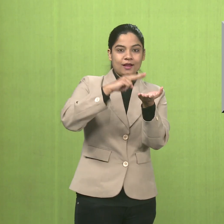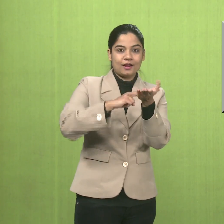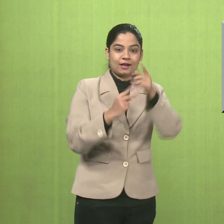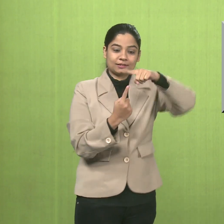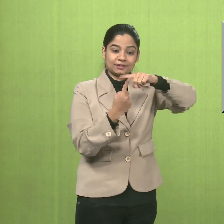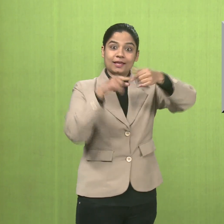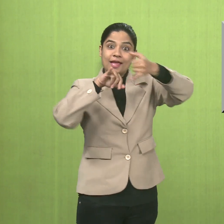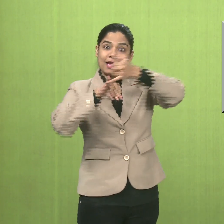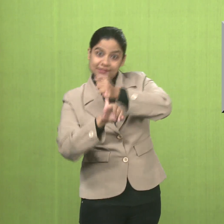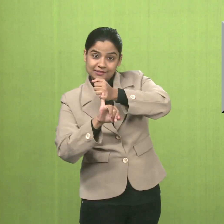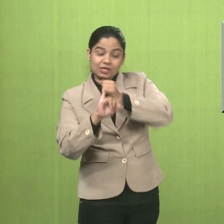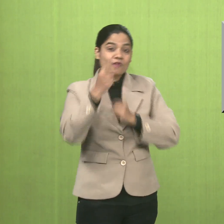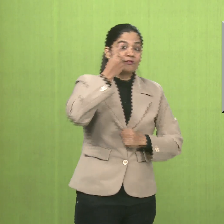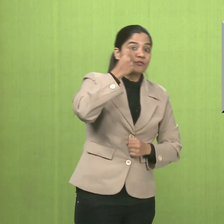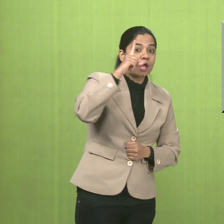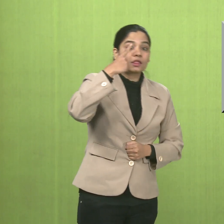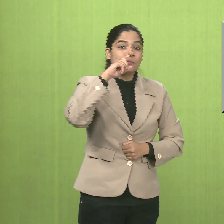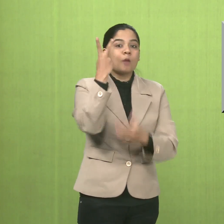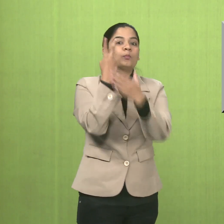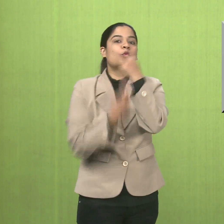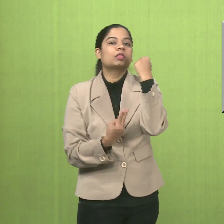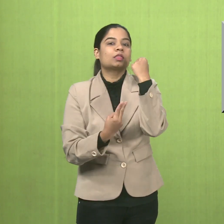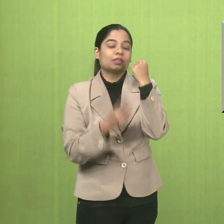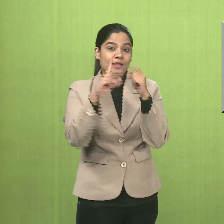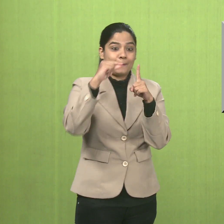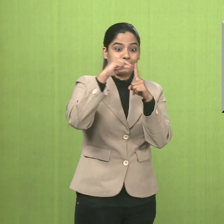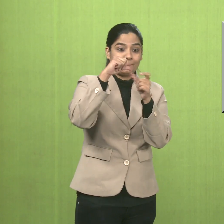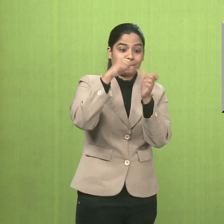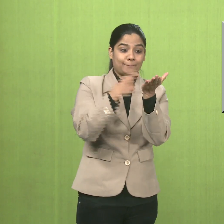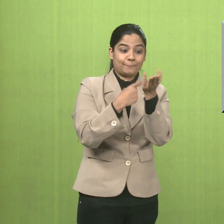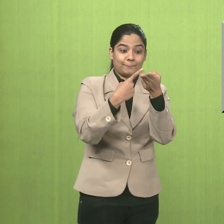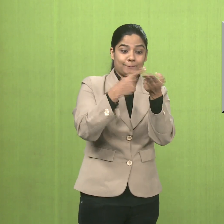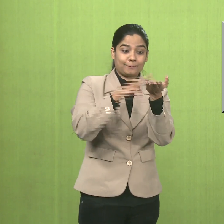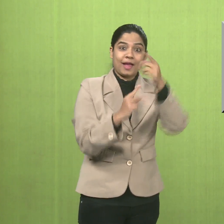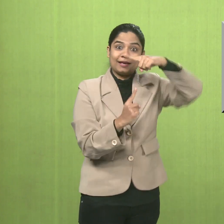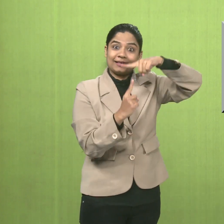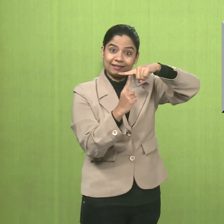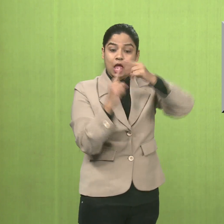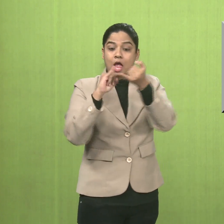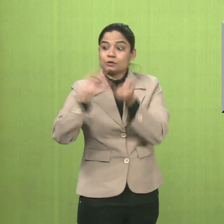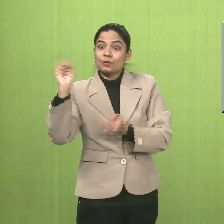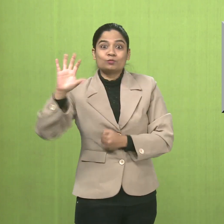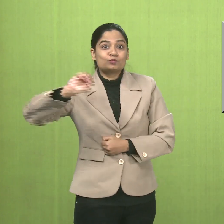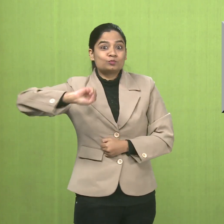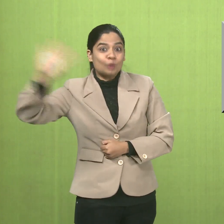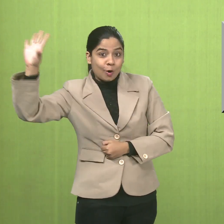Parents, a person's father or mother. Parent is a single person, be it a father or a